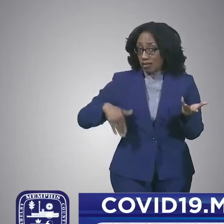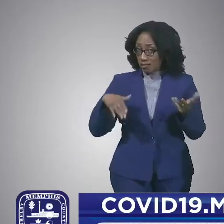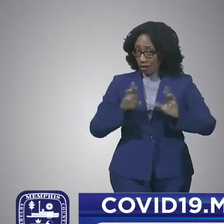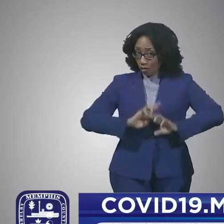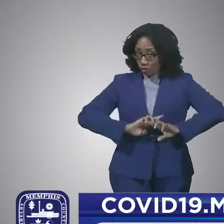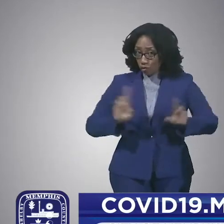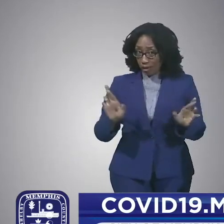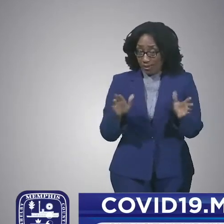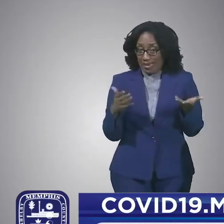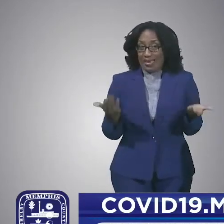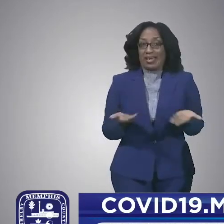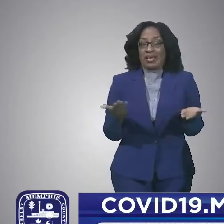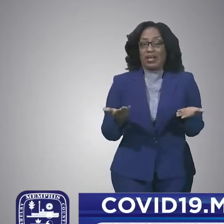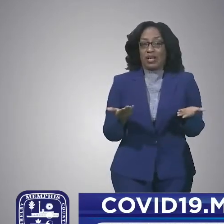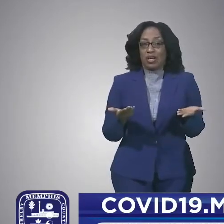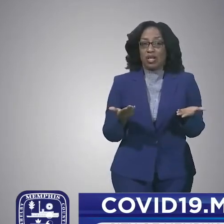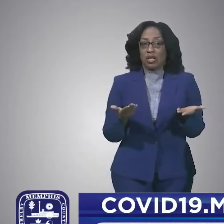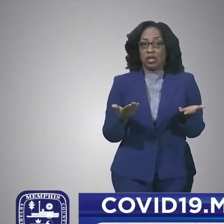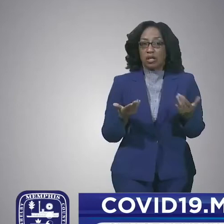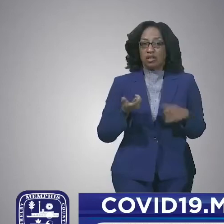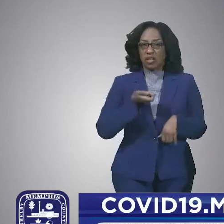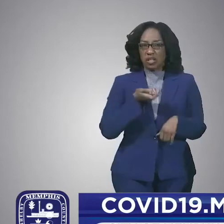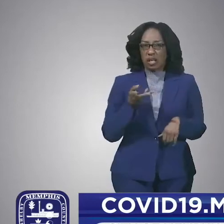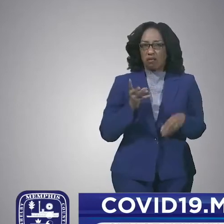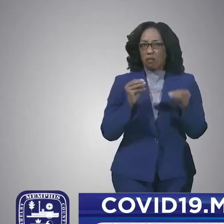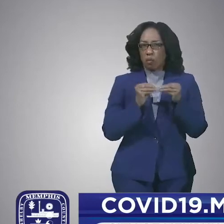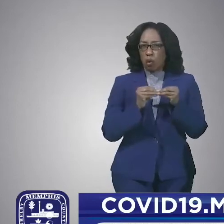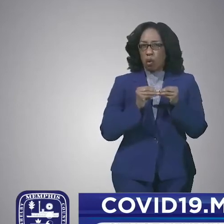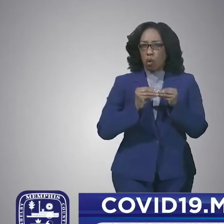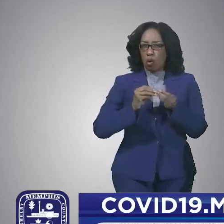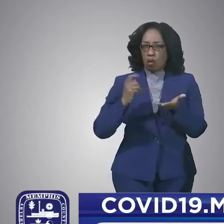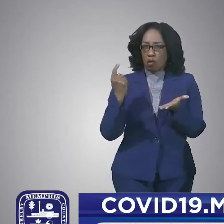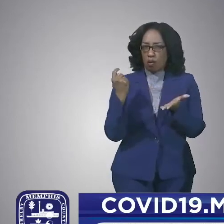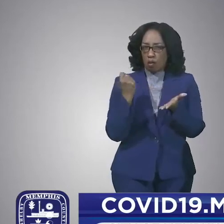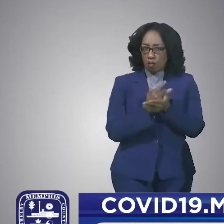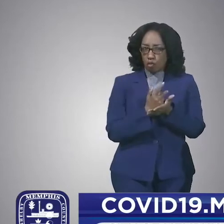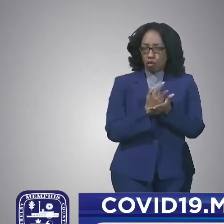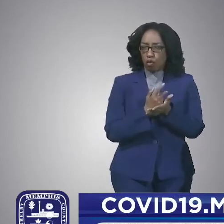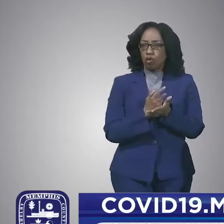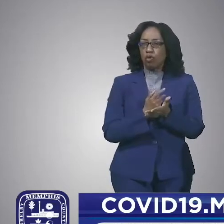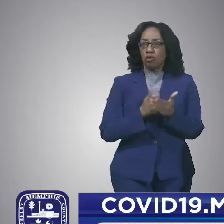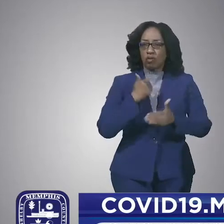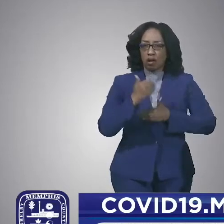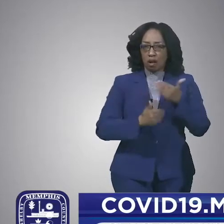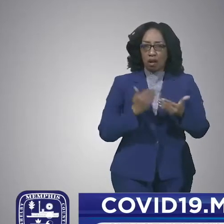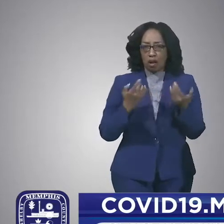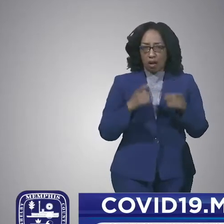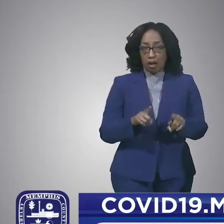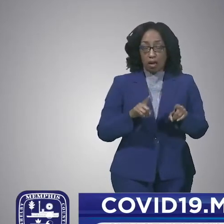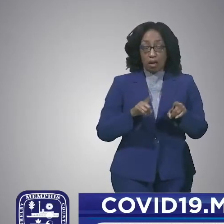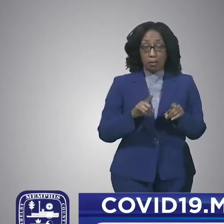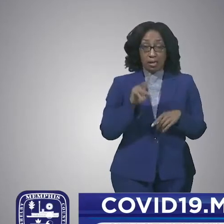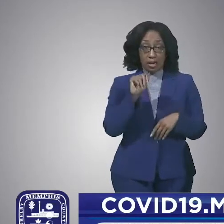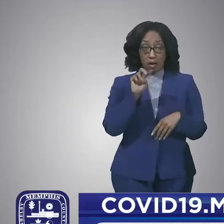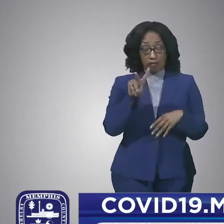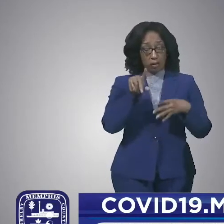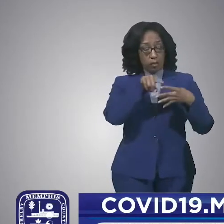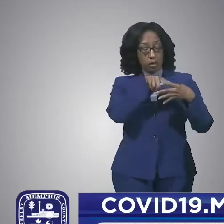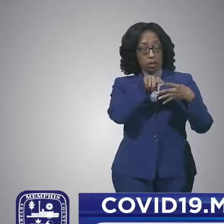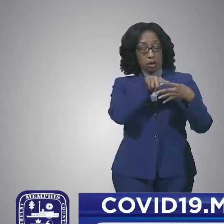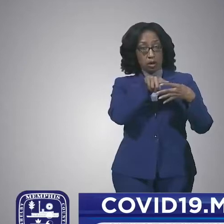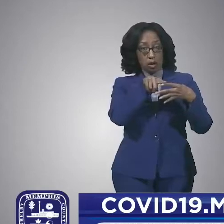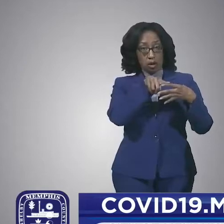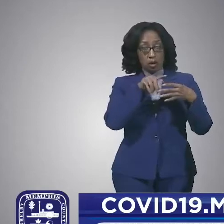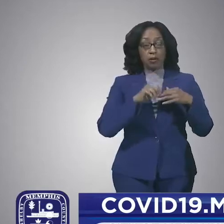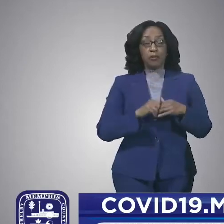go yet here. There are several more approval steps that need to happen. They will happen the first week of November. After that, we